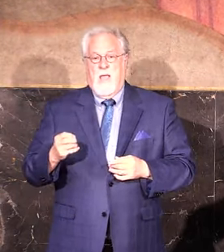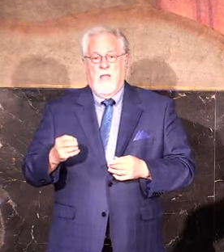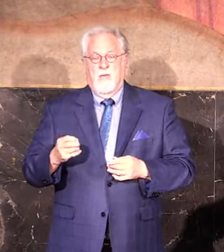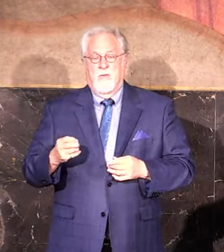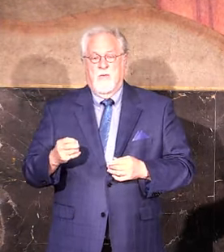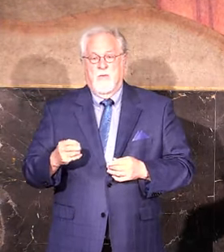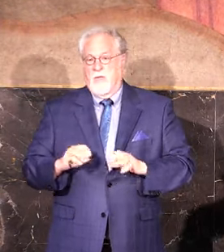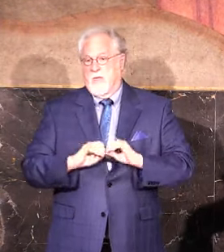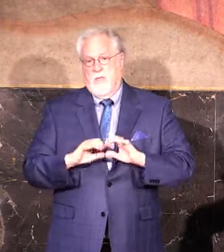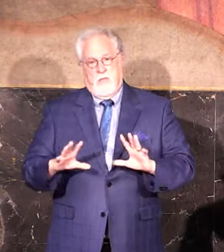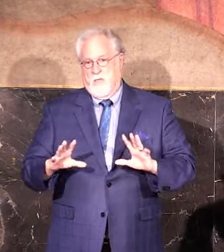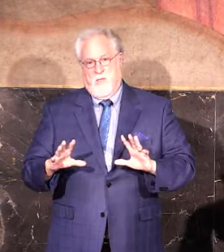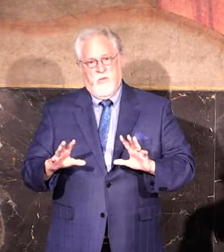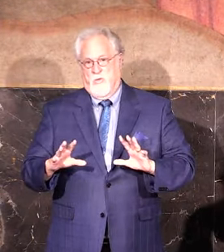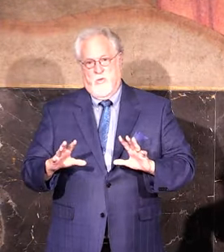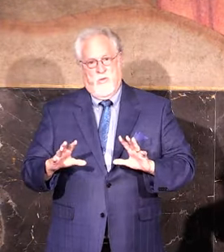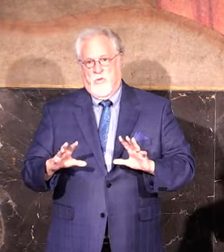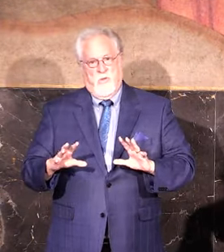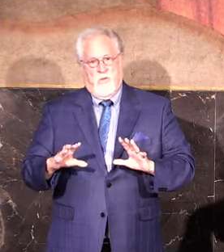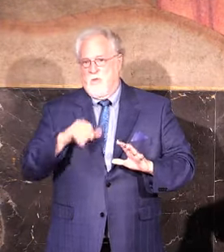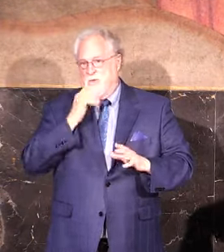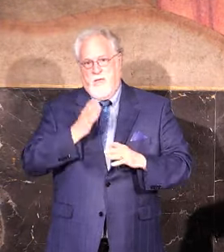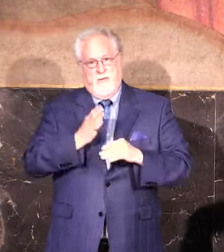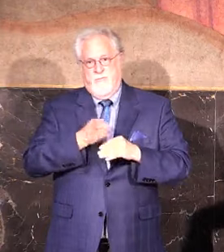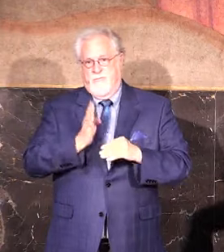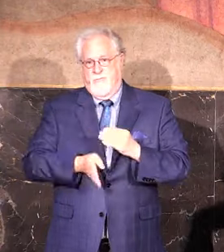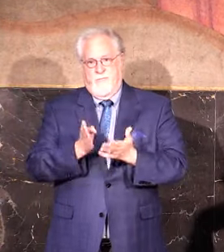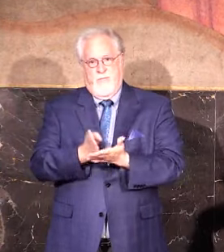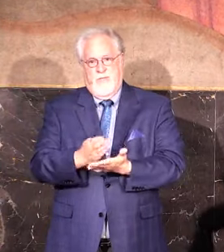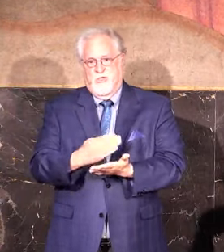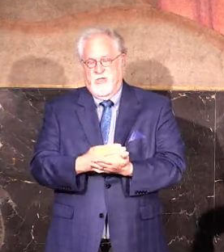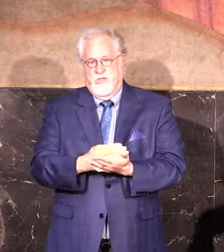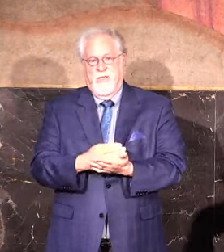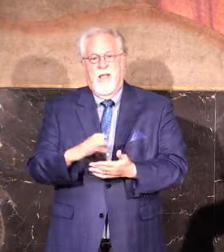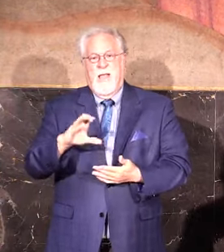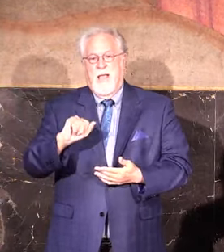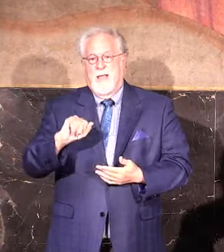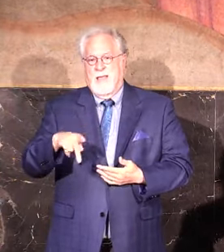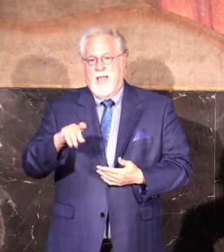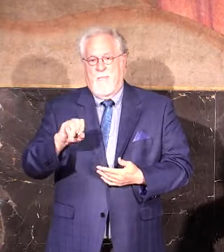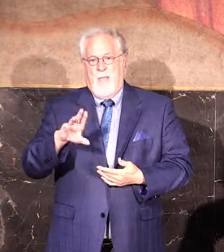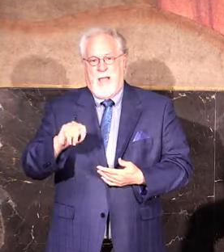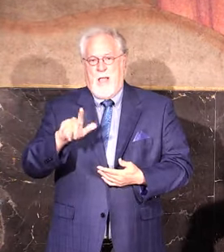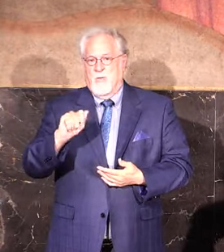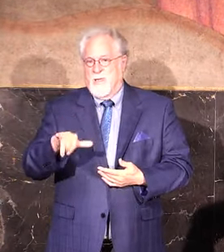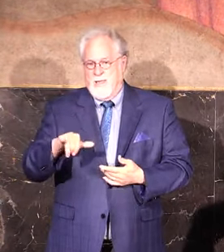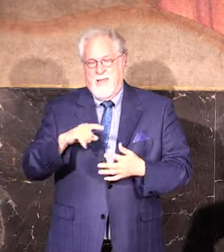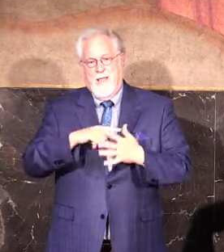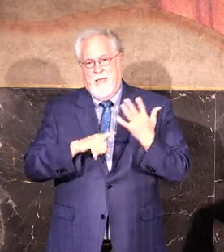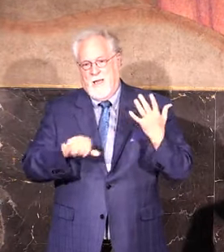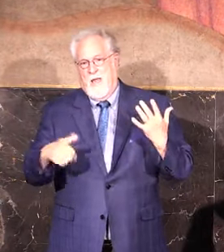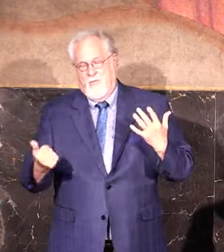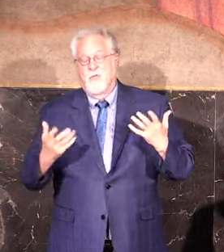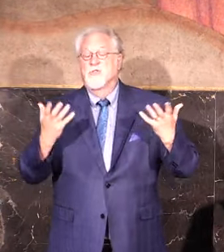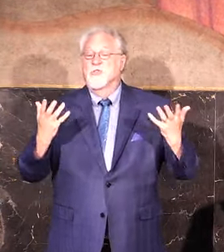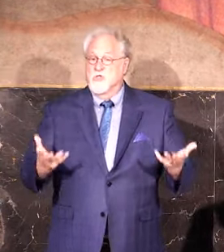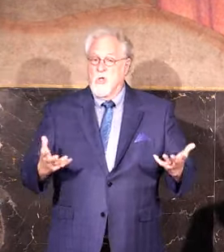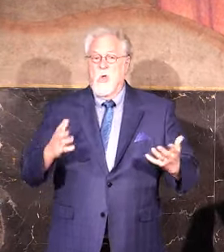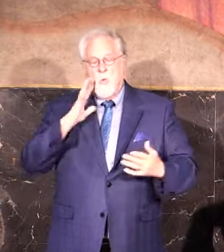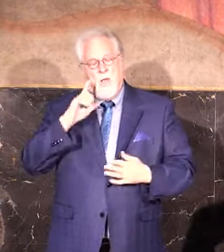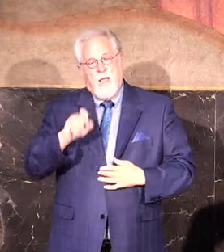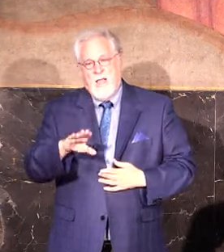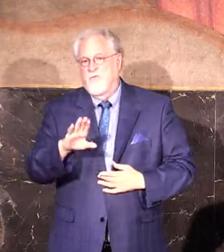and it's clear that they're not going to get through the budget, the capital outlay, and a number of other critical bills. So I believe that there is going